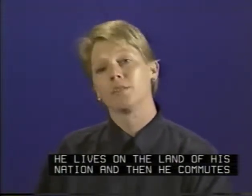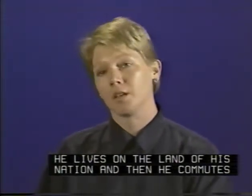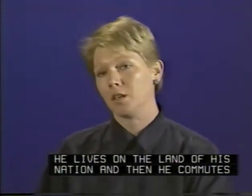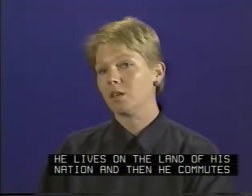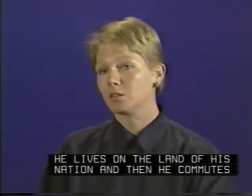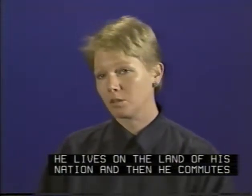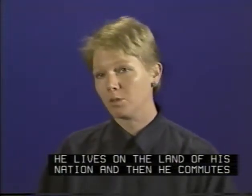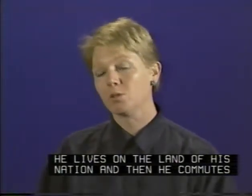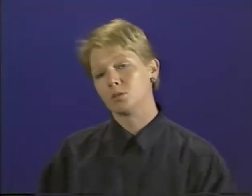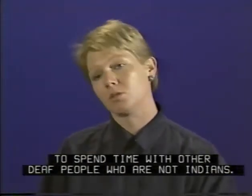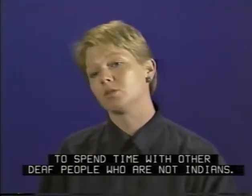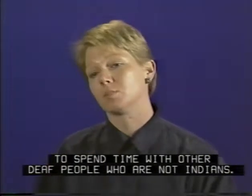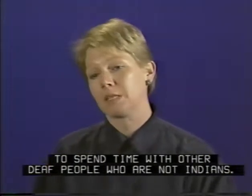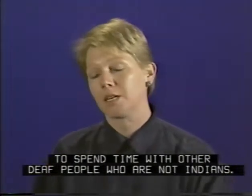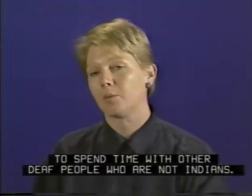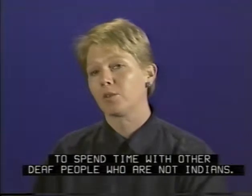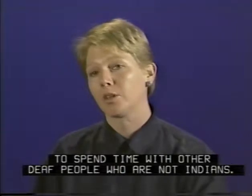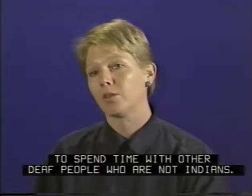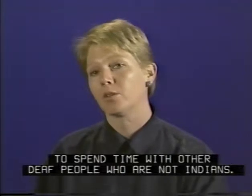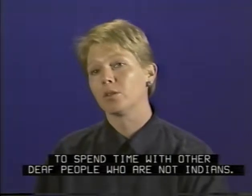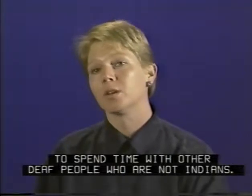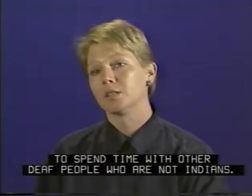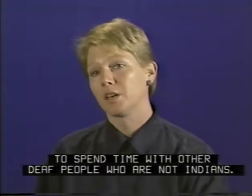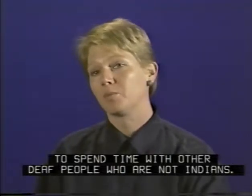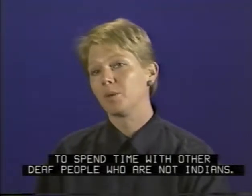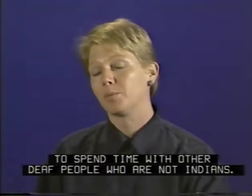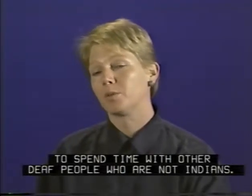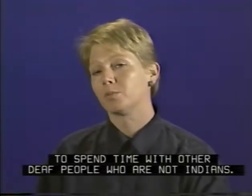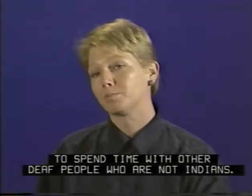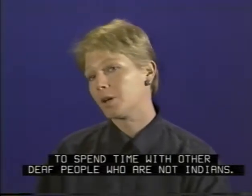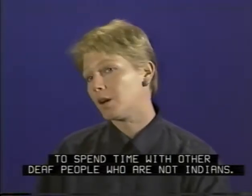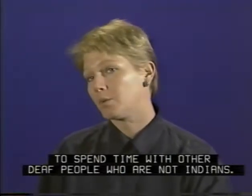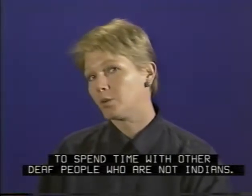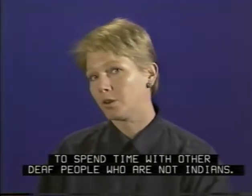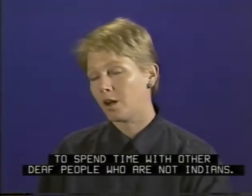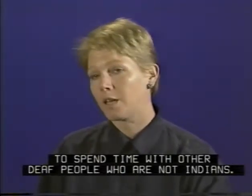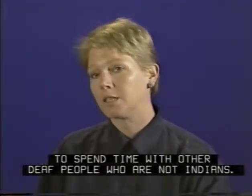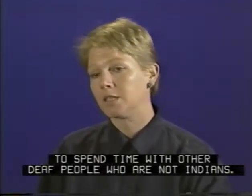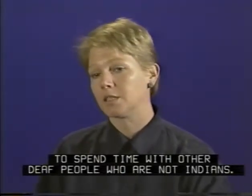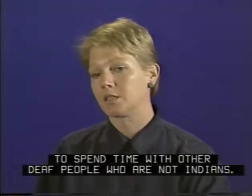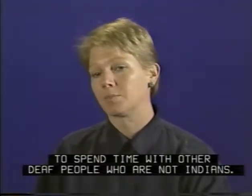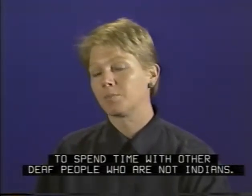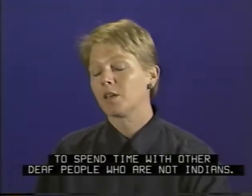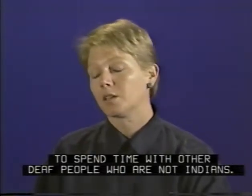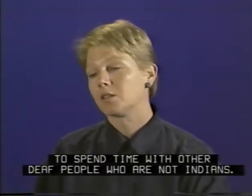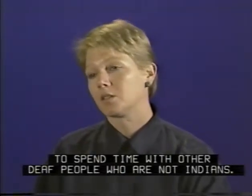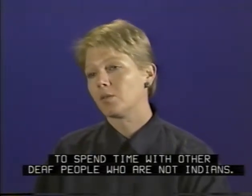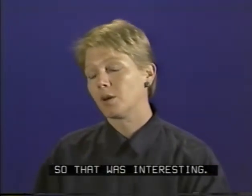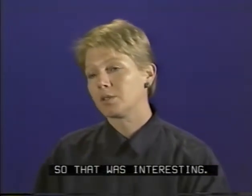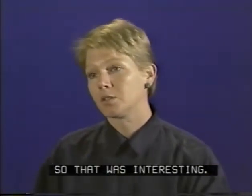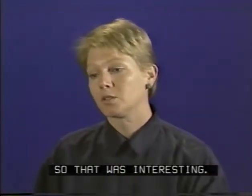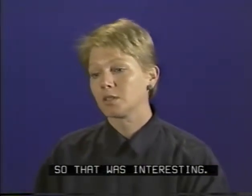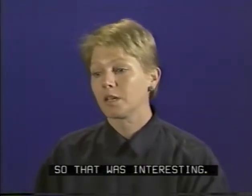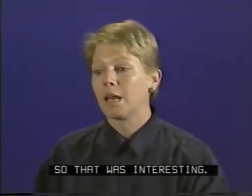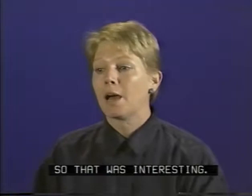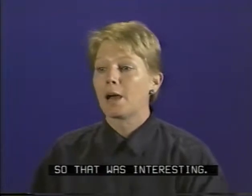he commutes to spend time with other deaf people who are not Indians. So that was interesting.